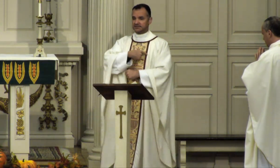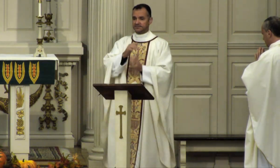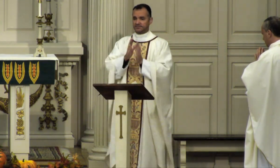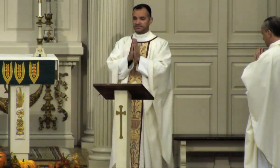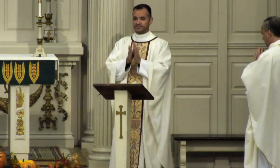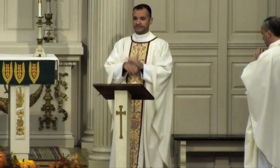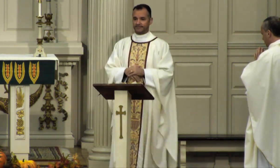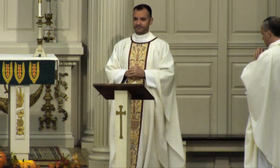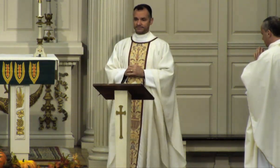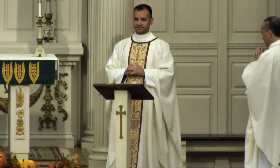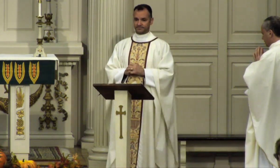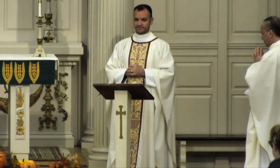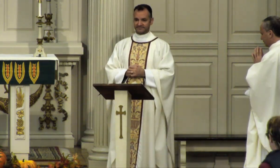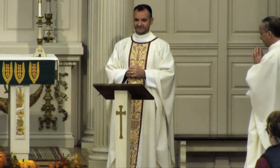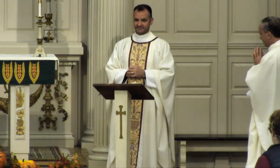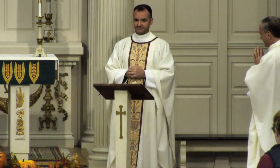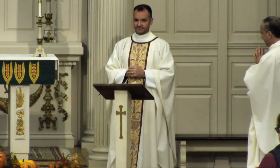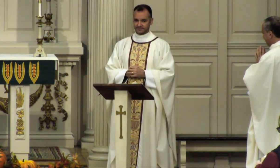Let us pray.